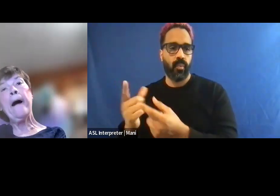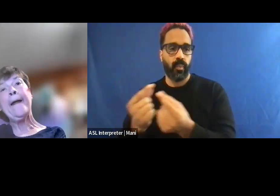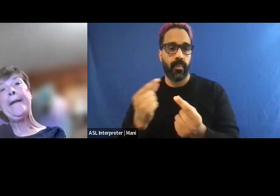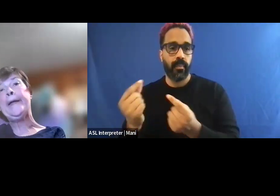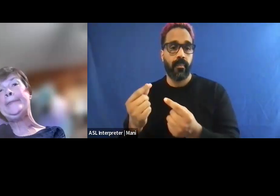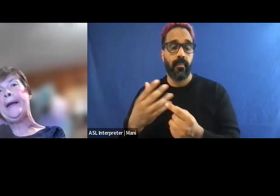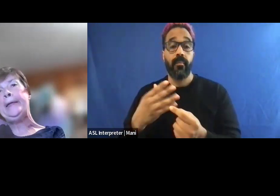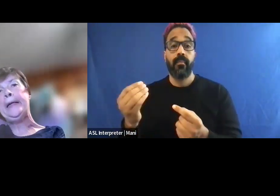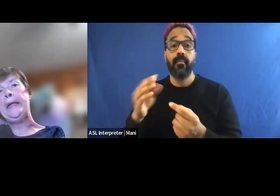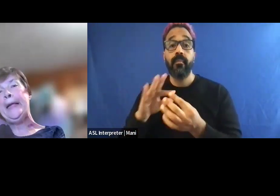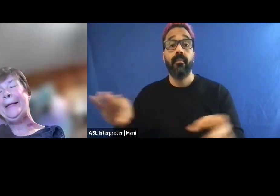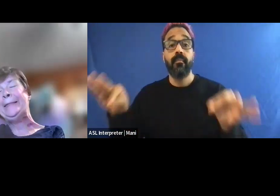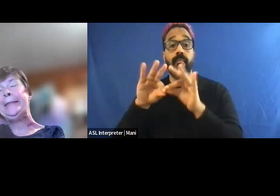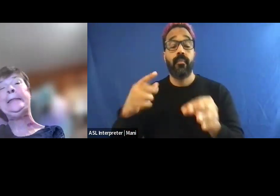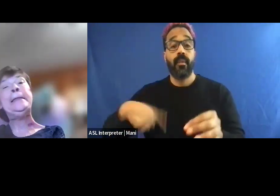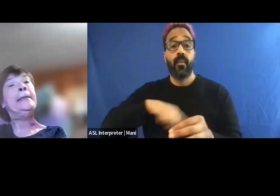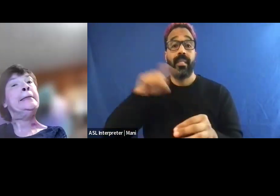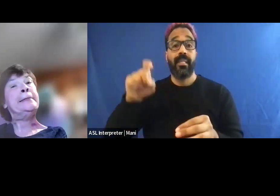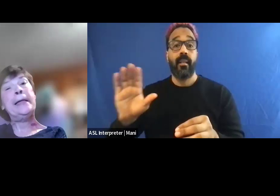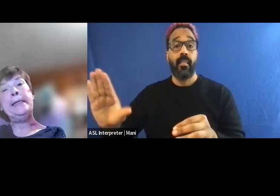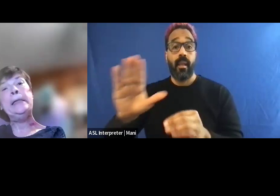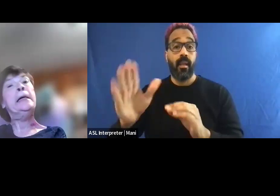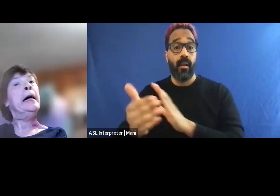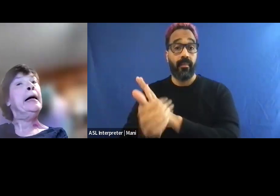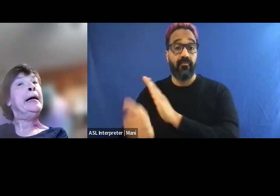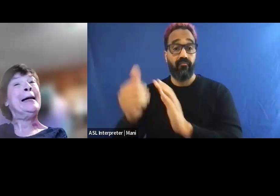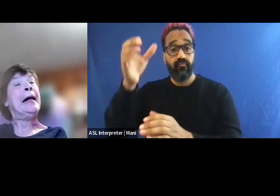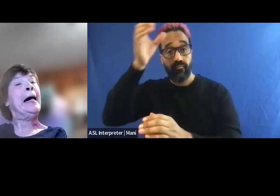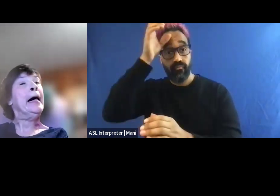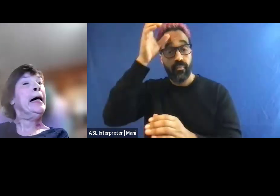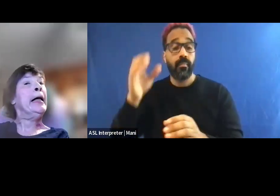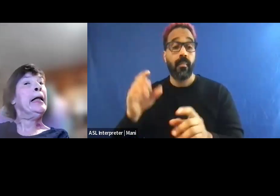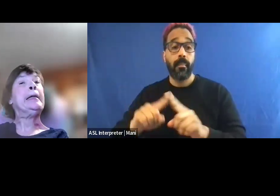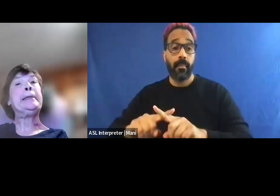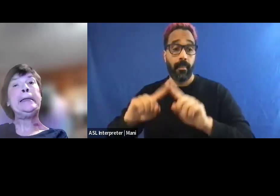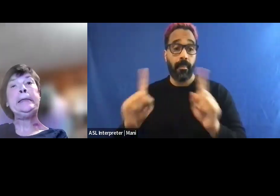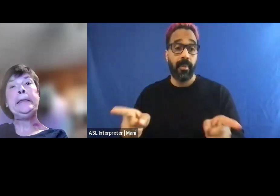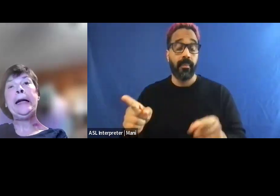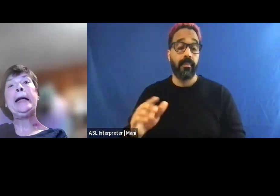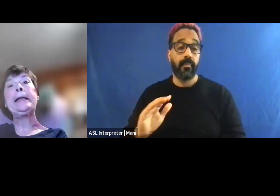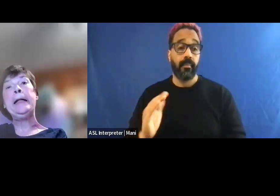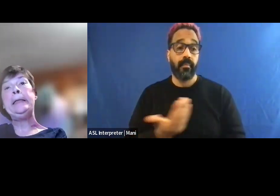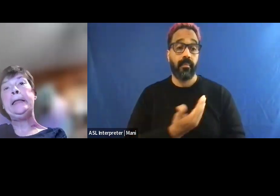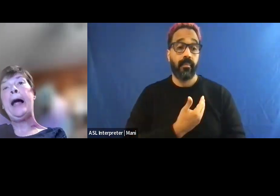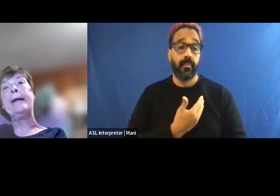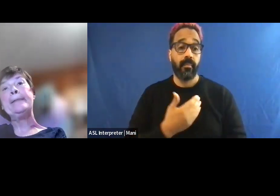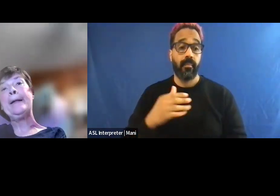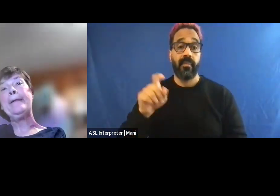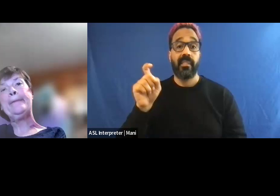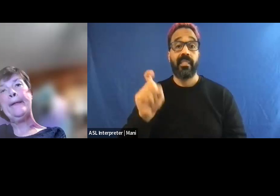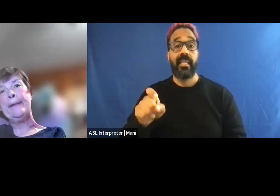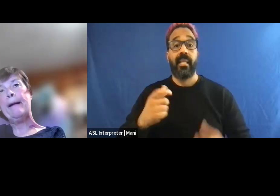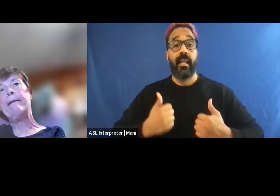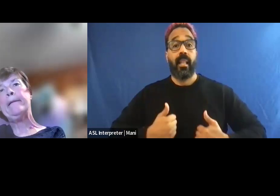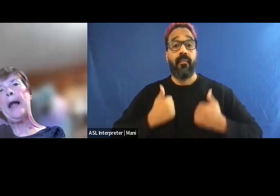However, independent living center is unique in that